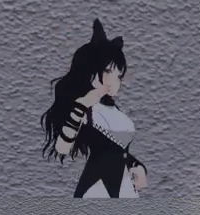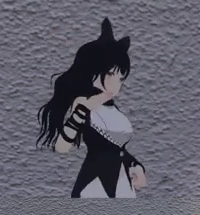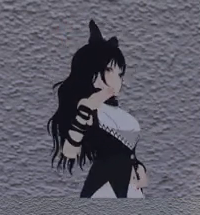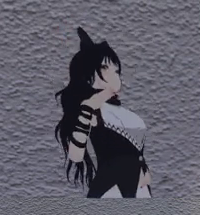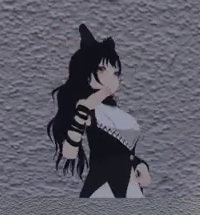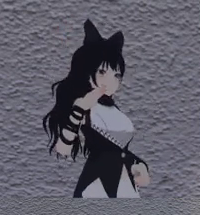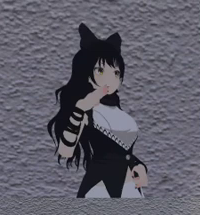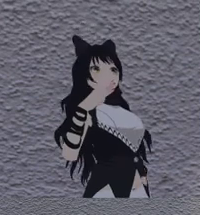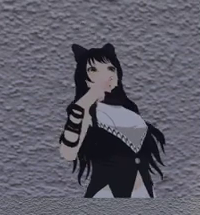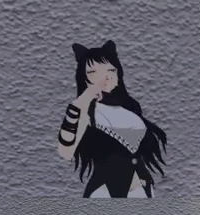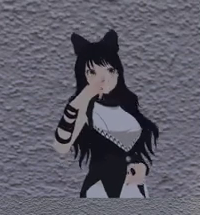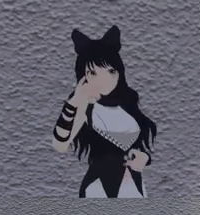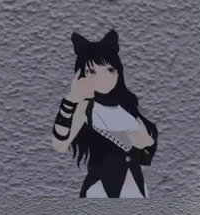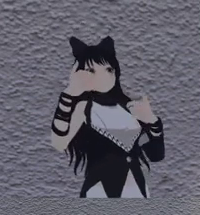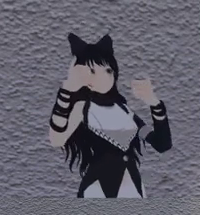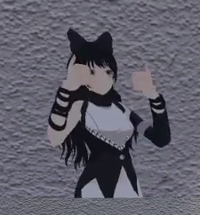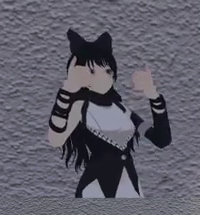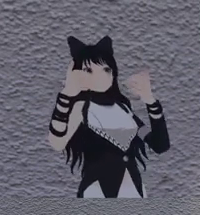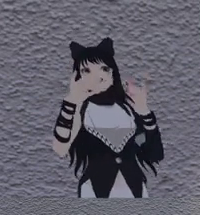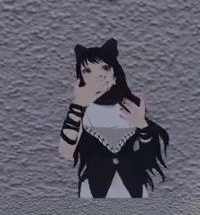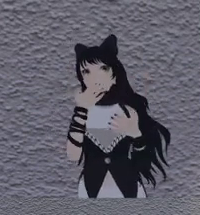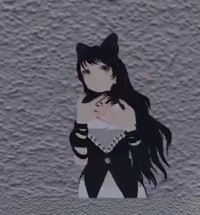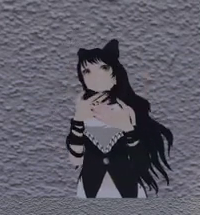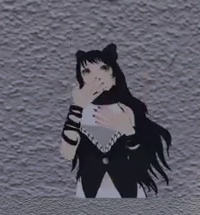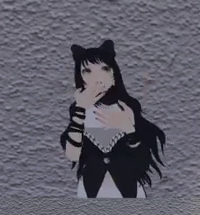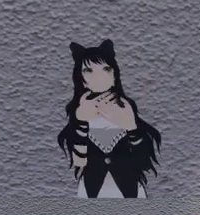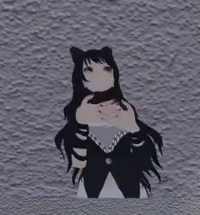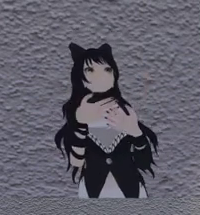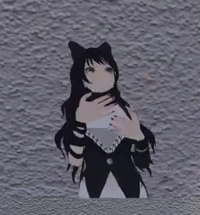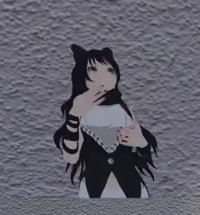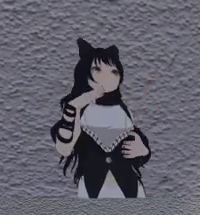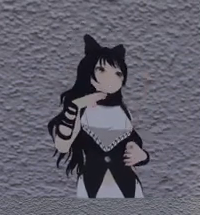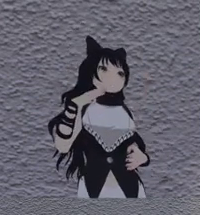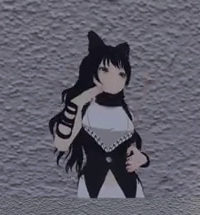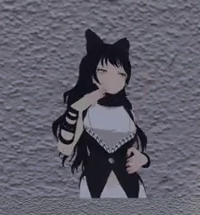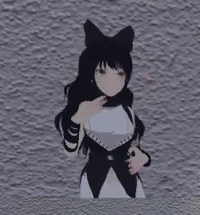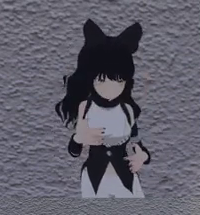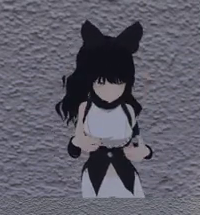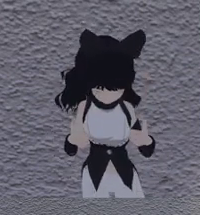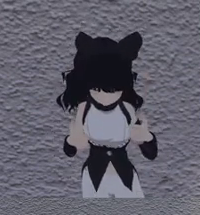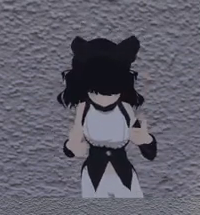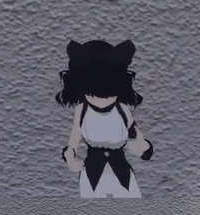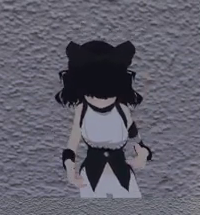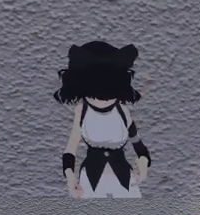Just like that. Shirt. Good. Good.